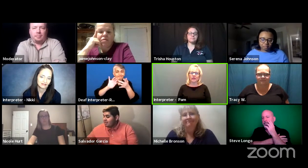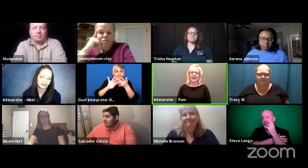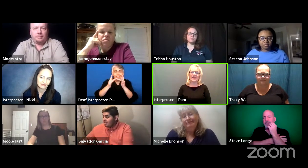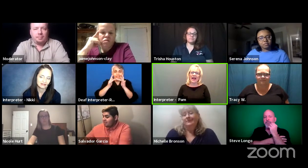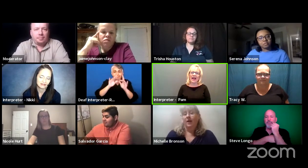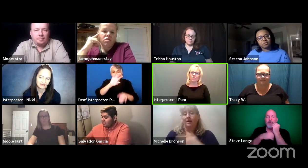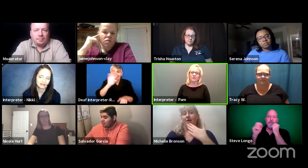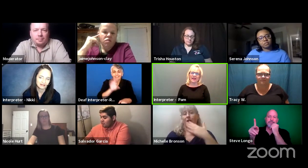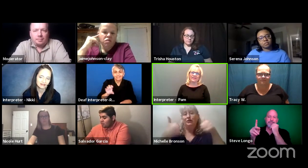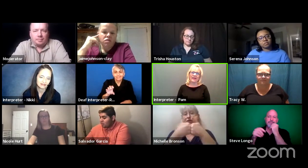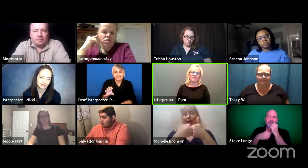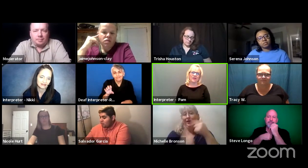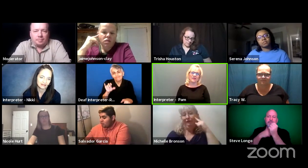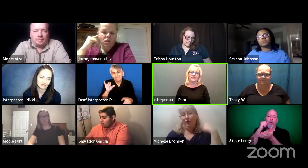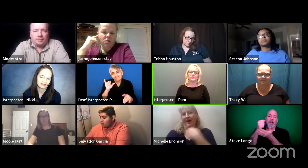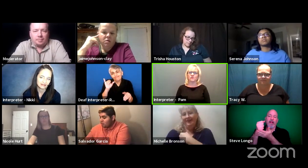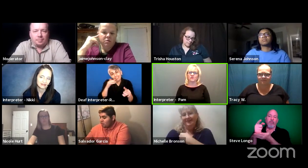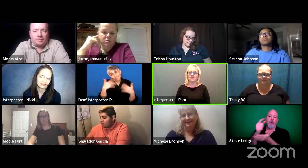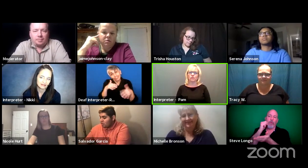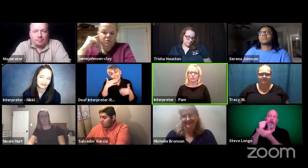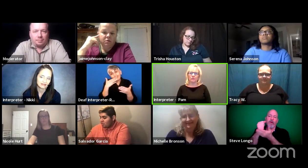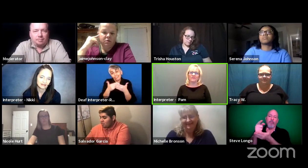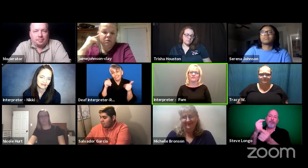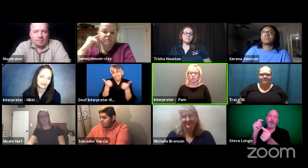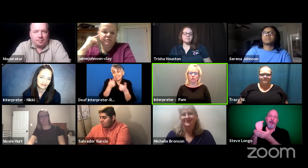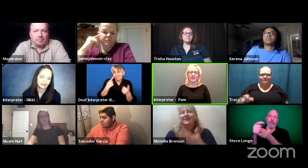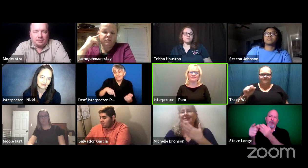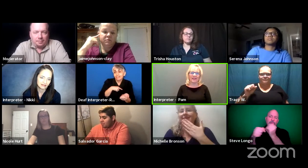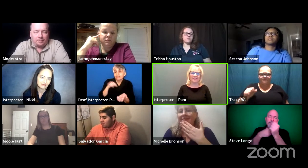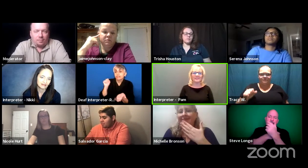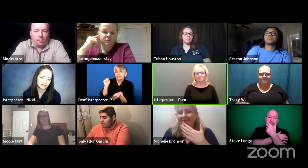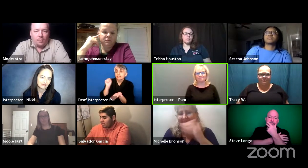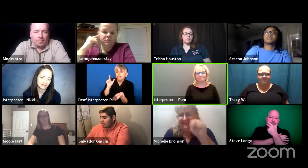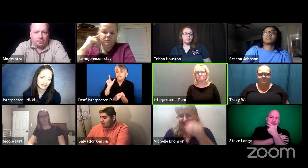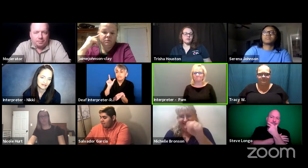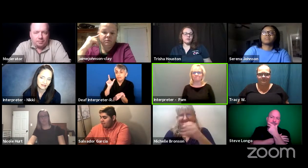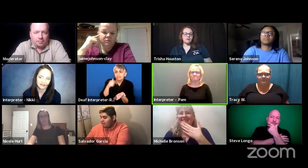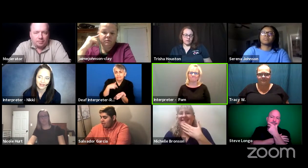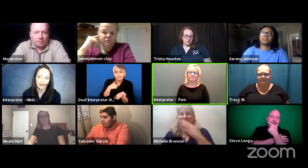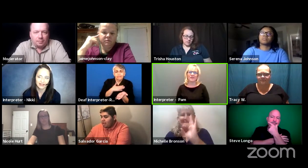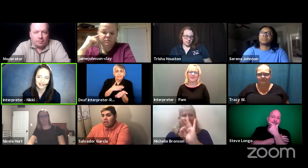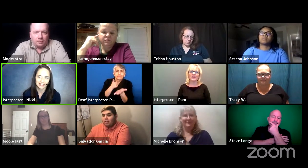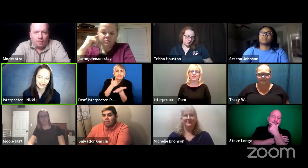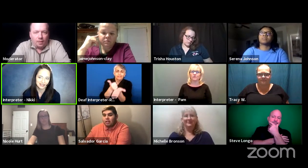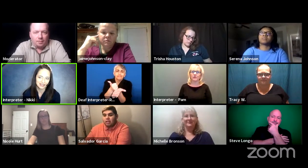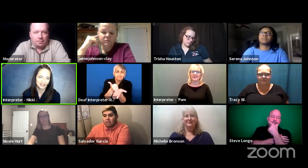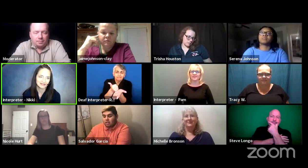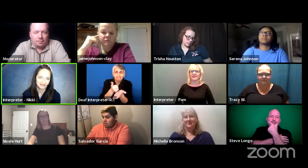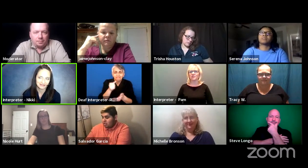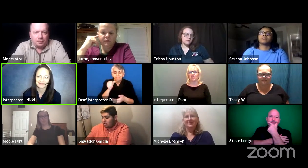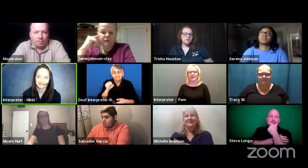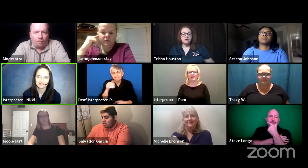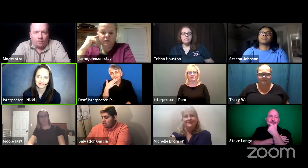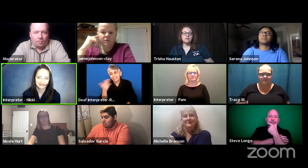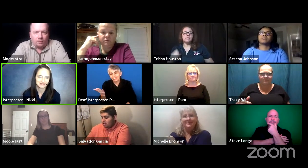looking at how to plan that event to be a virtual event. All right, sounds good. Asking and checking.